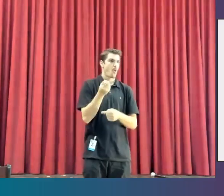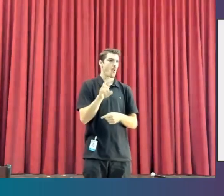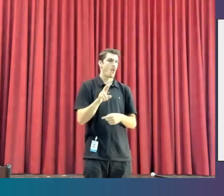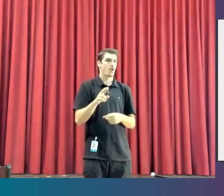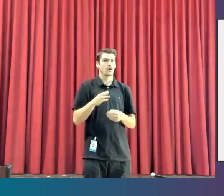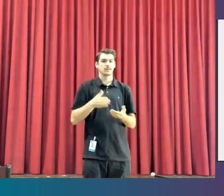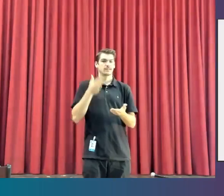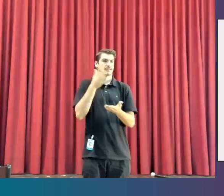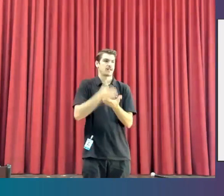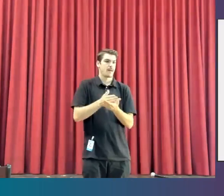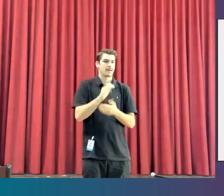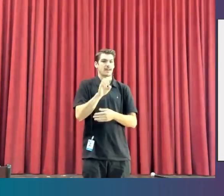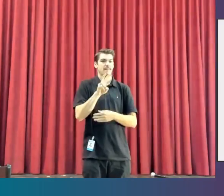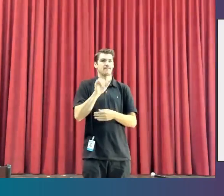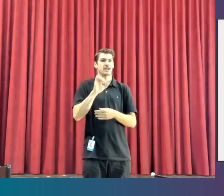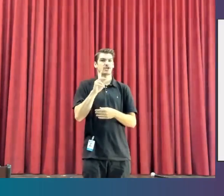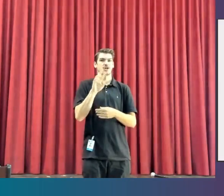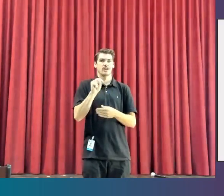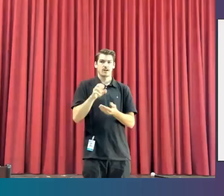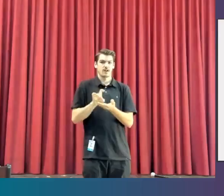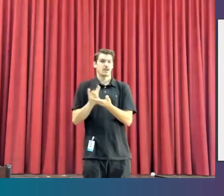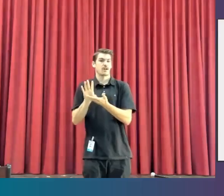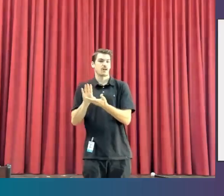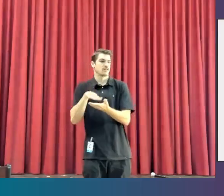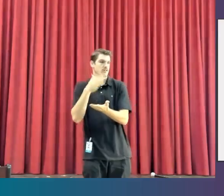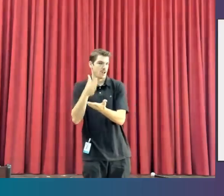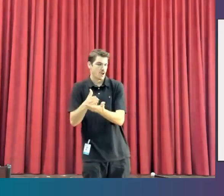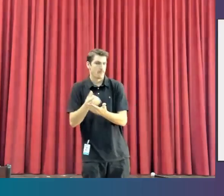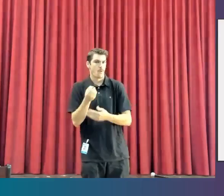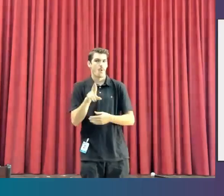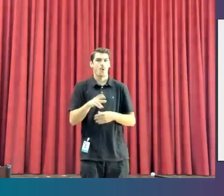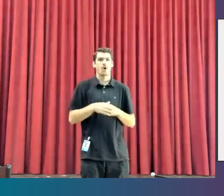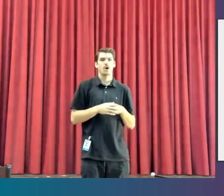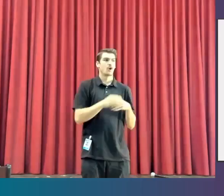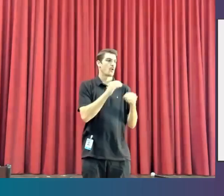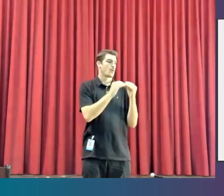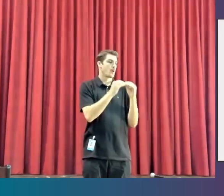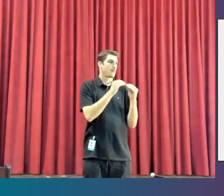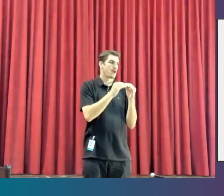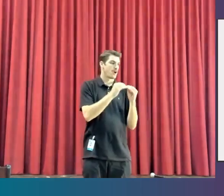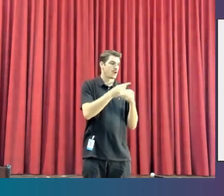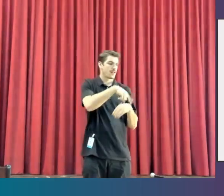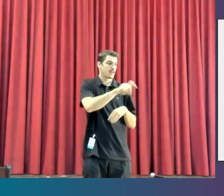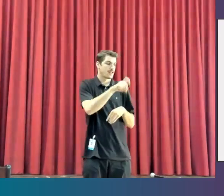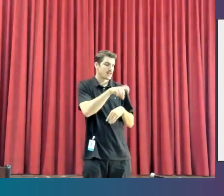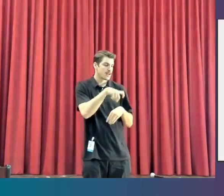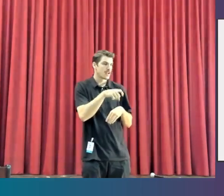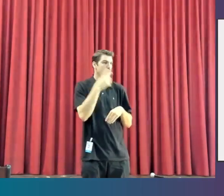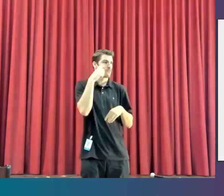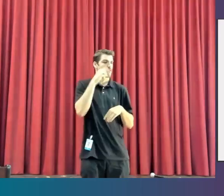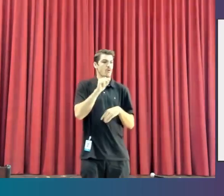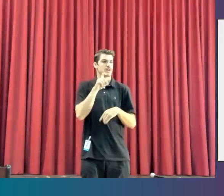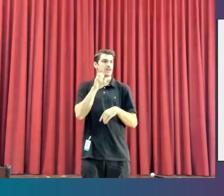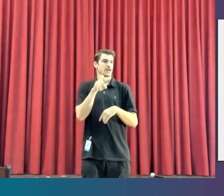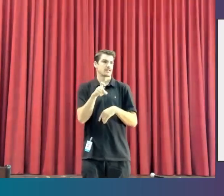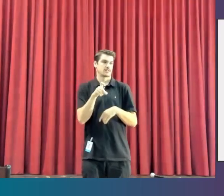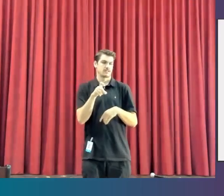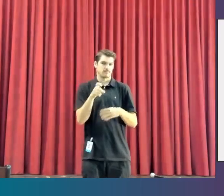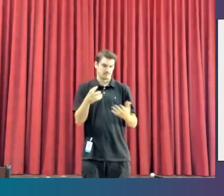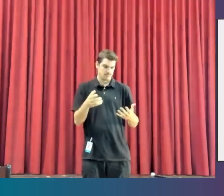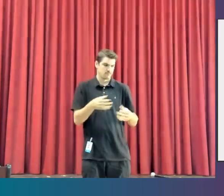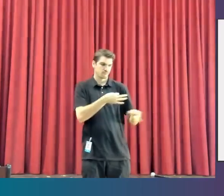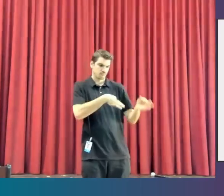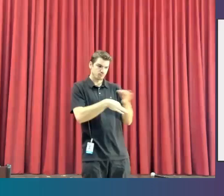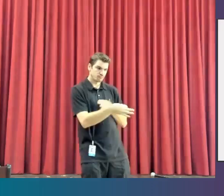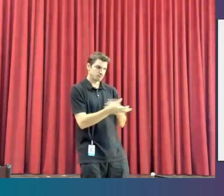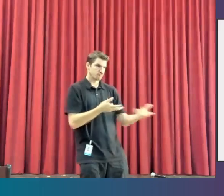stopping an eviction or doing needed repairs to a resident in exchange for sex. Of course,